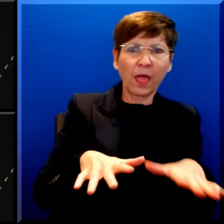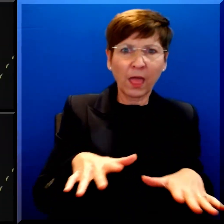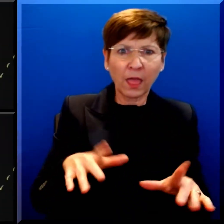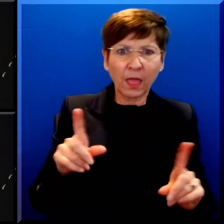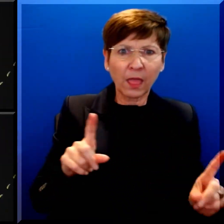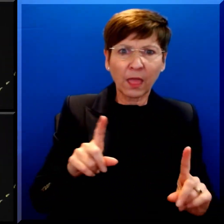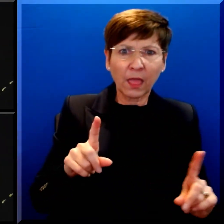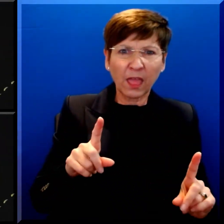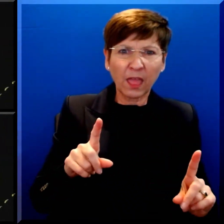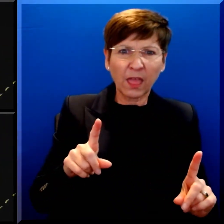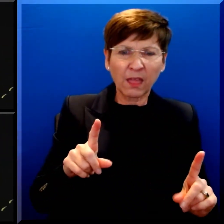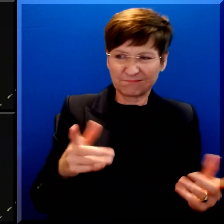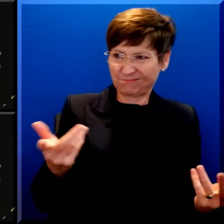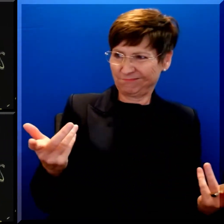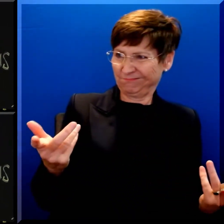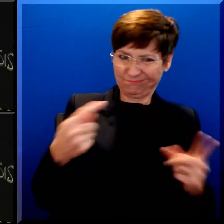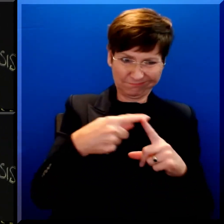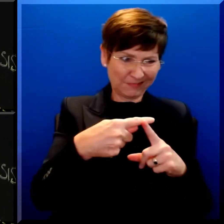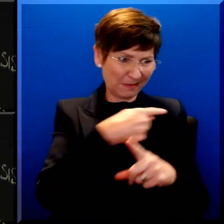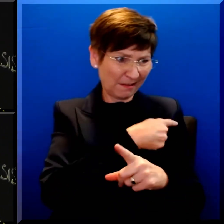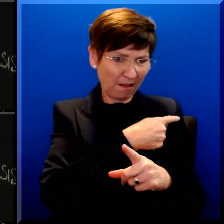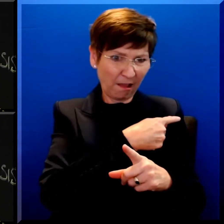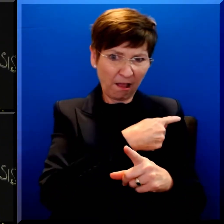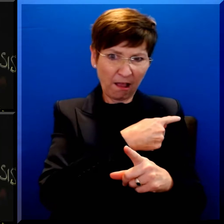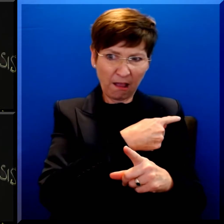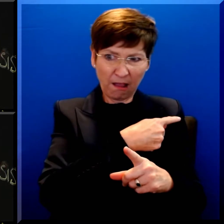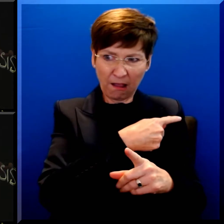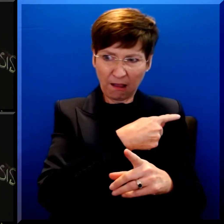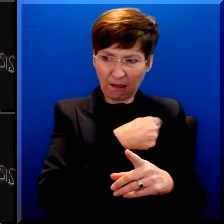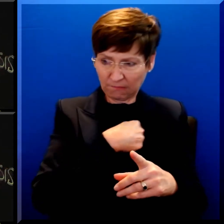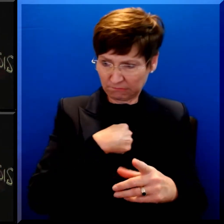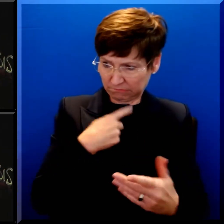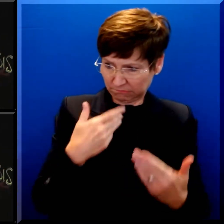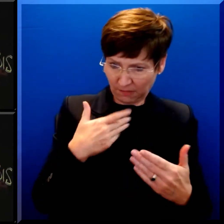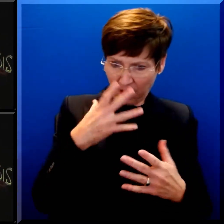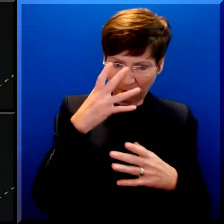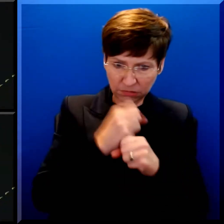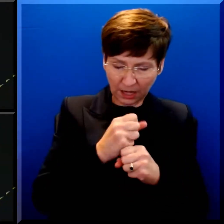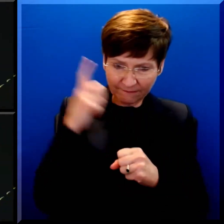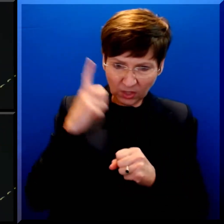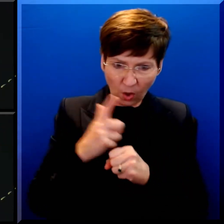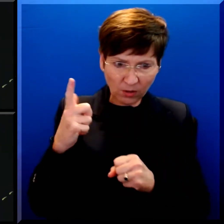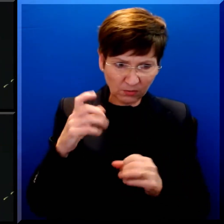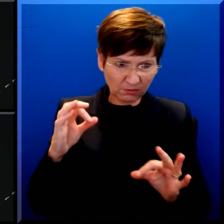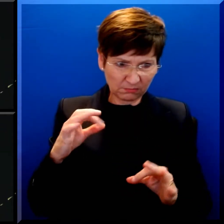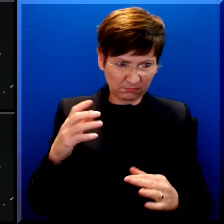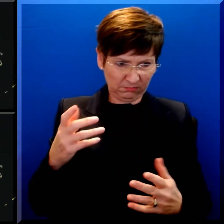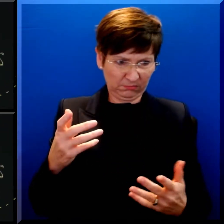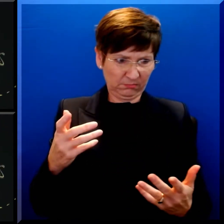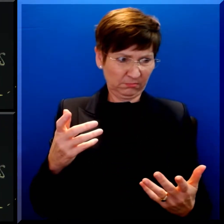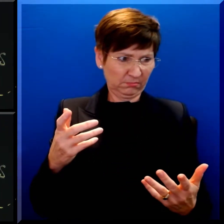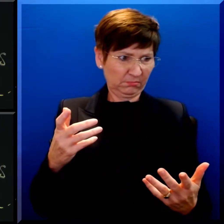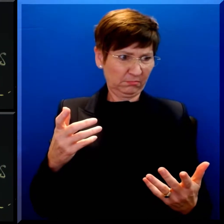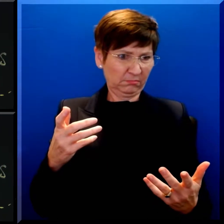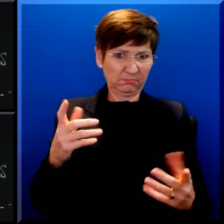see doesn't correspond to what you previously believed? You say, I don't know what I believe anymore. I'm having a crisis of